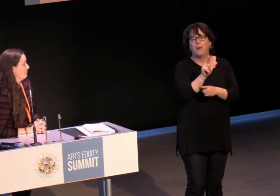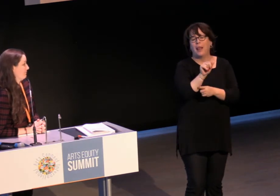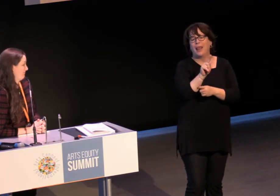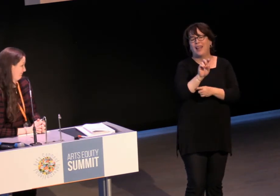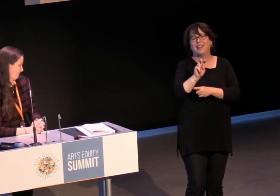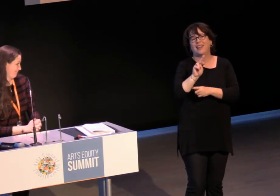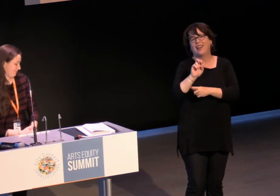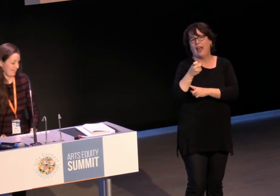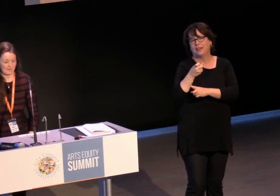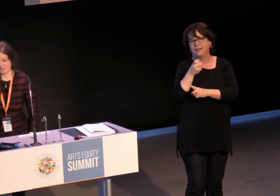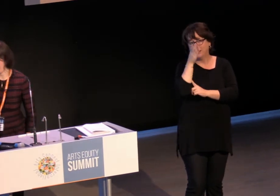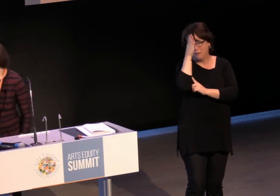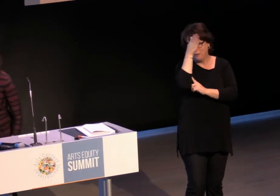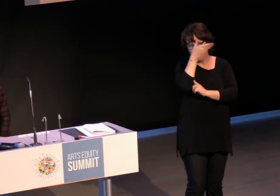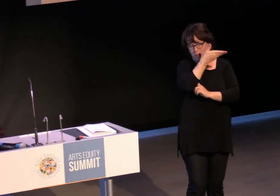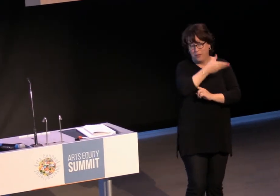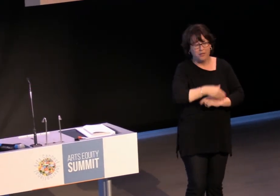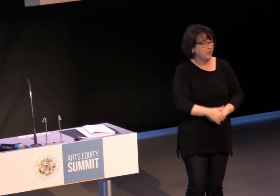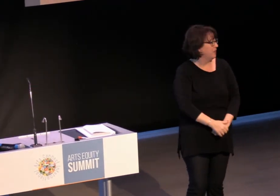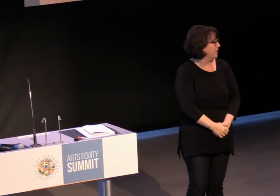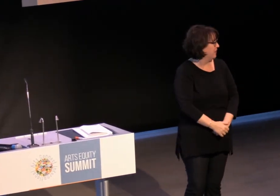future. Thank